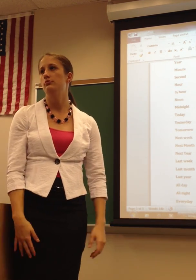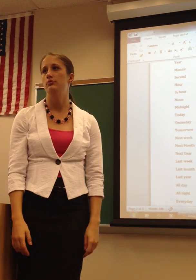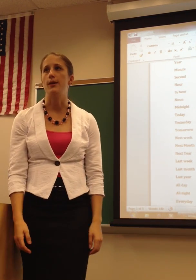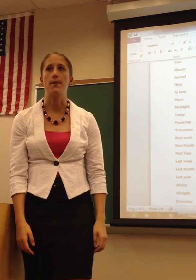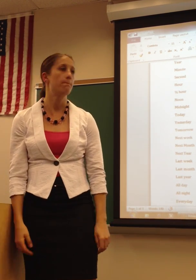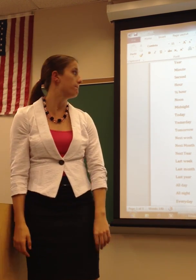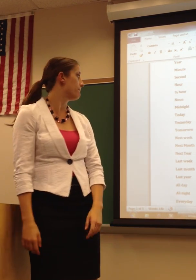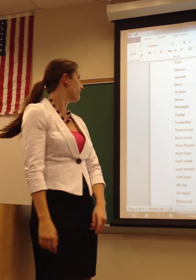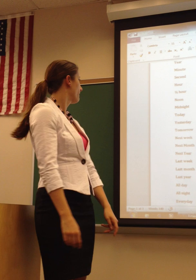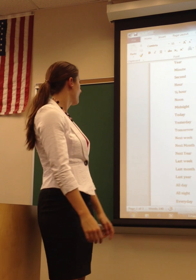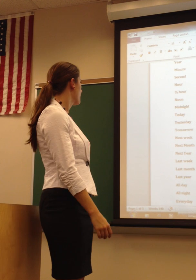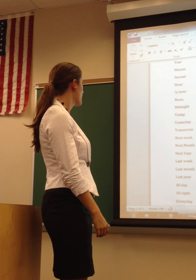Yeah.